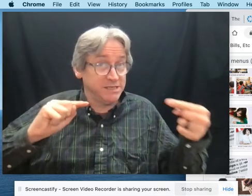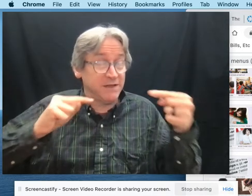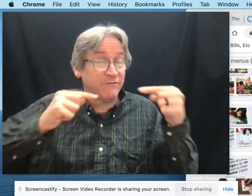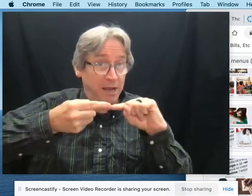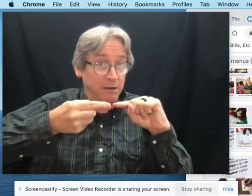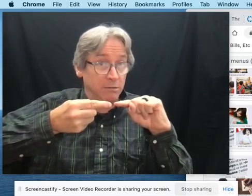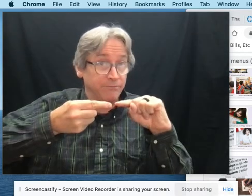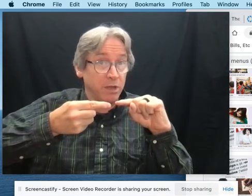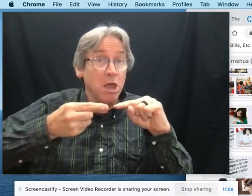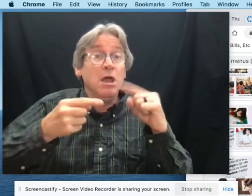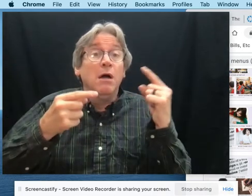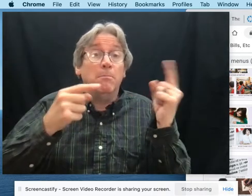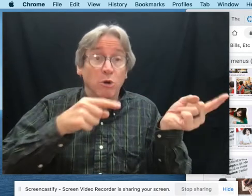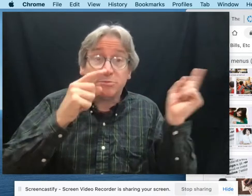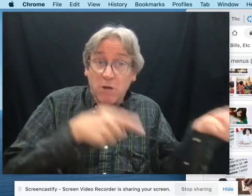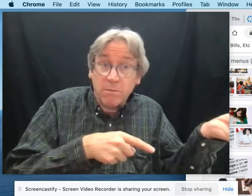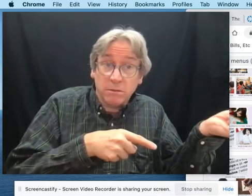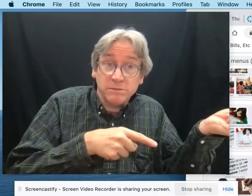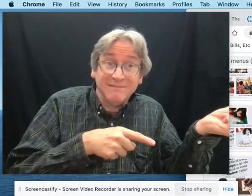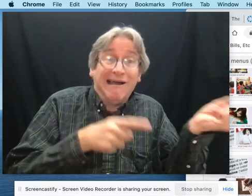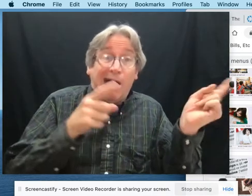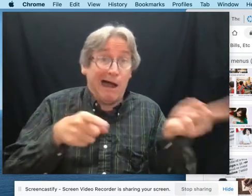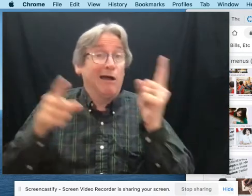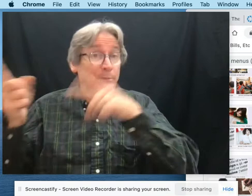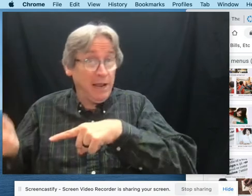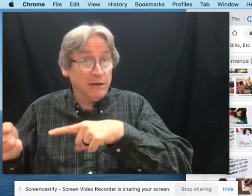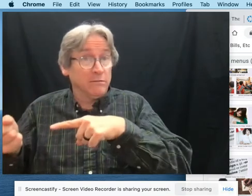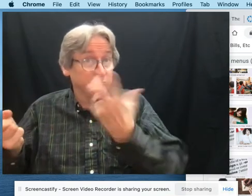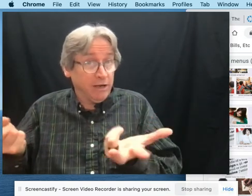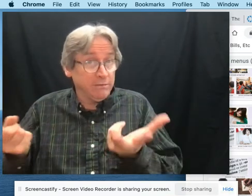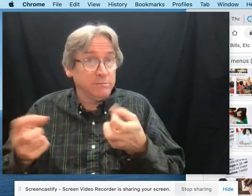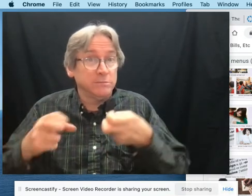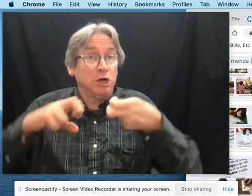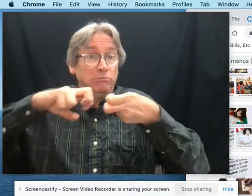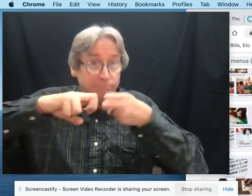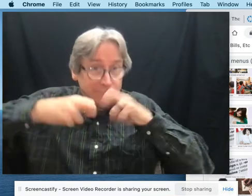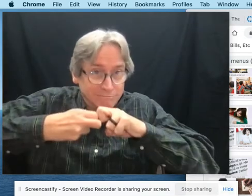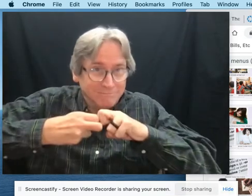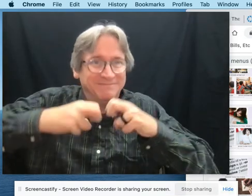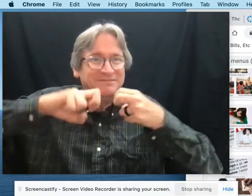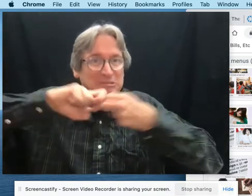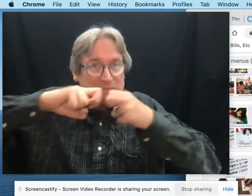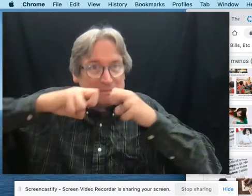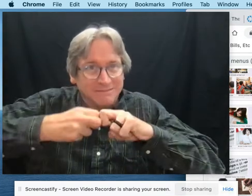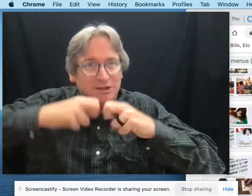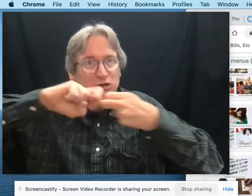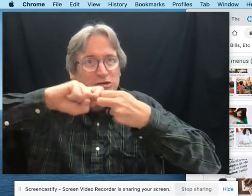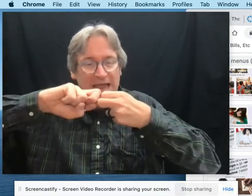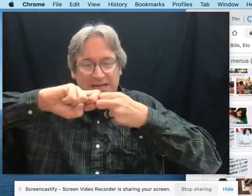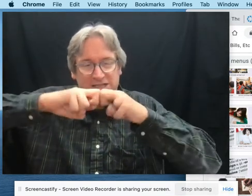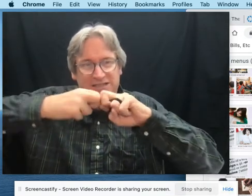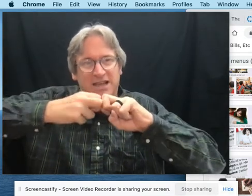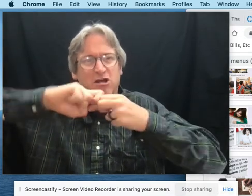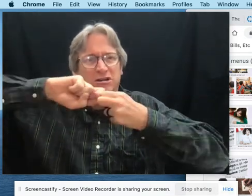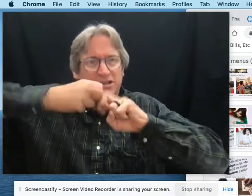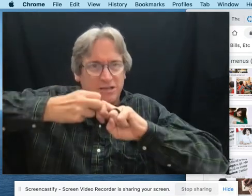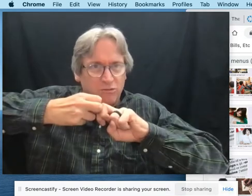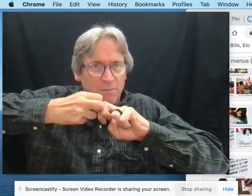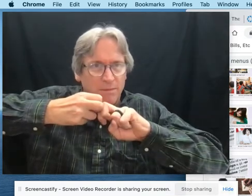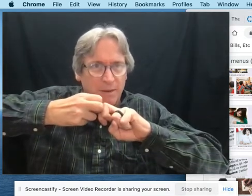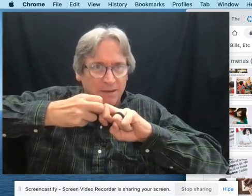So the sign for pain. Most problems are a pain, right? So you're, and it's kind